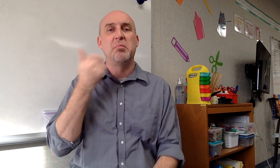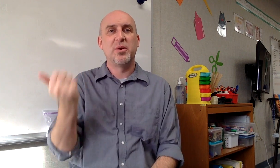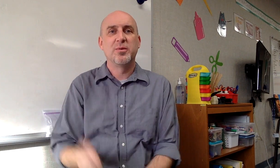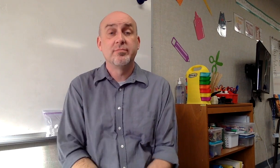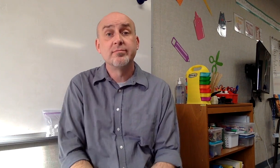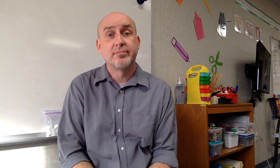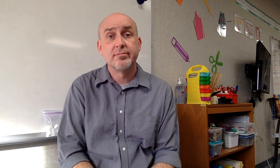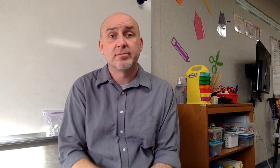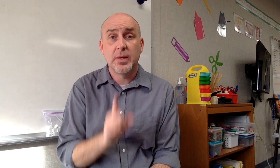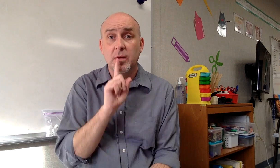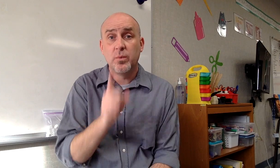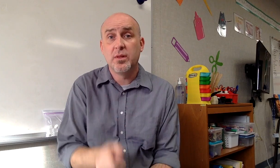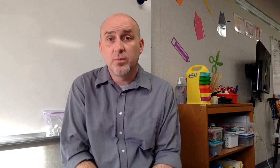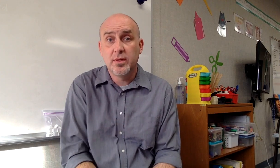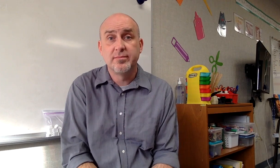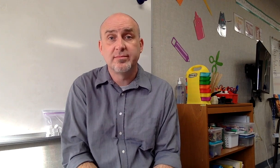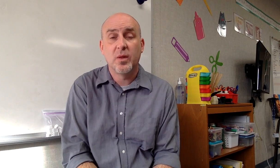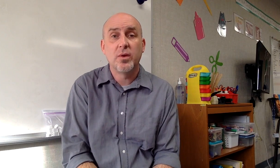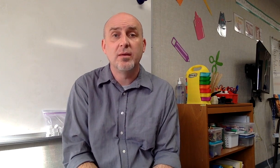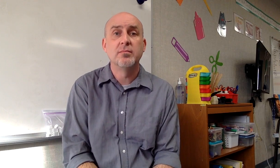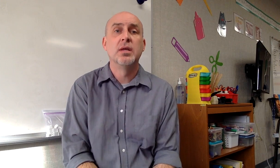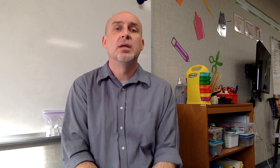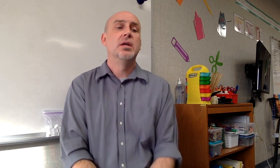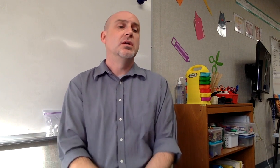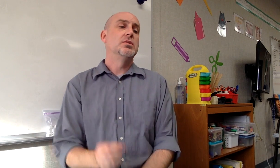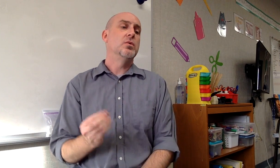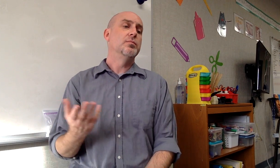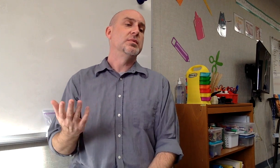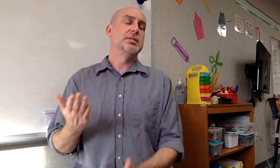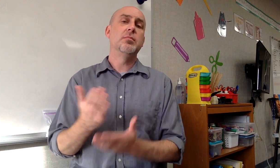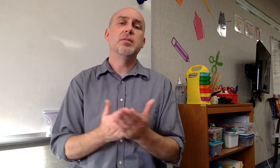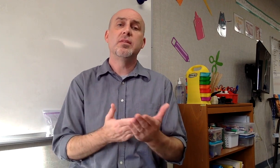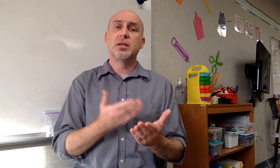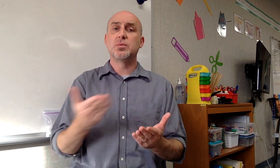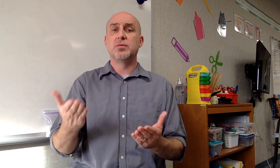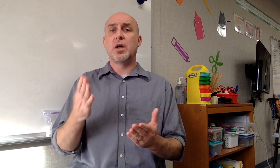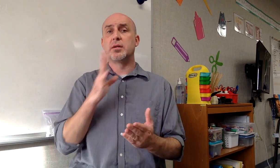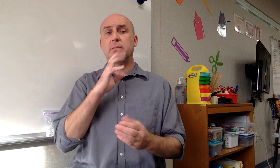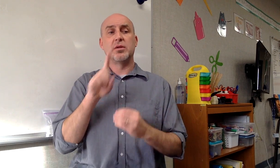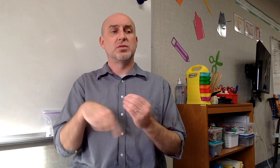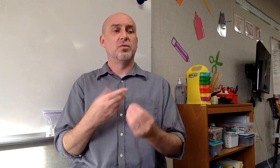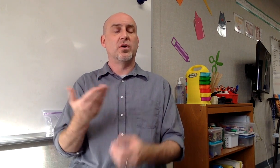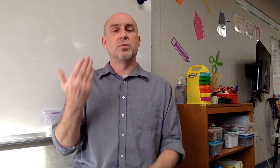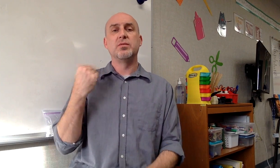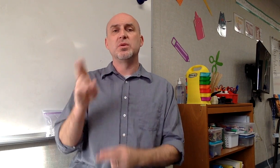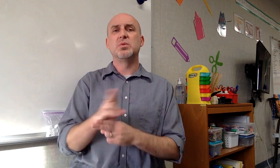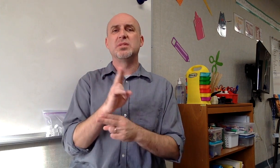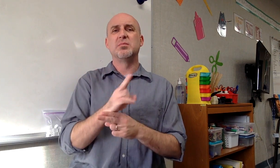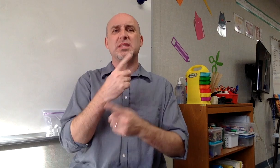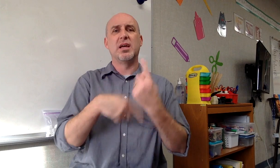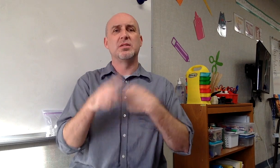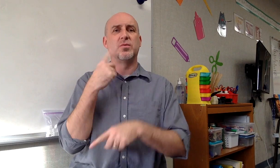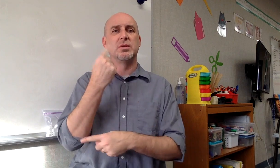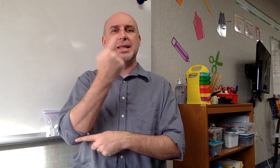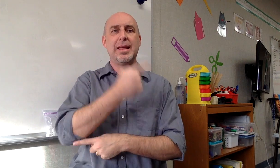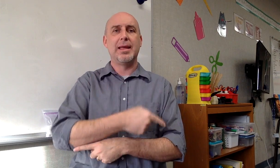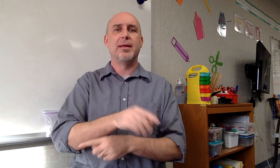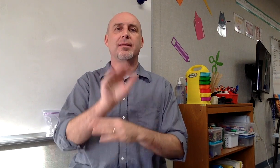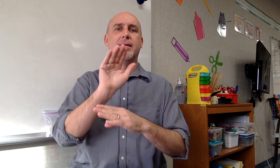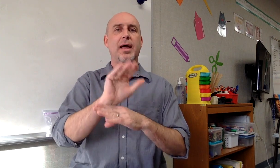better. It really will. Okay? So some of the things we've talked about so far, we've used some signs for day and